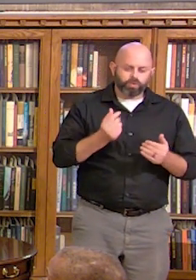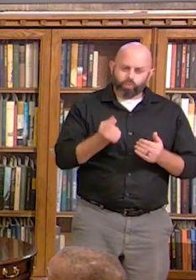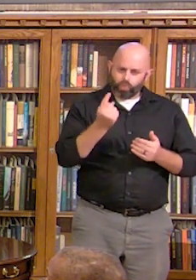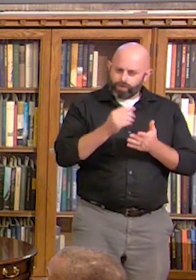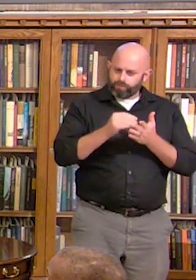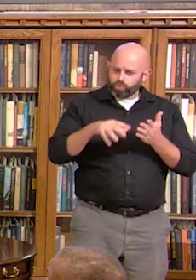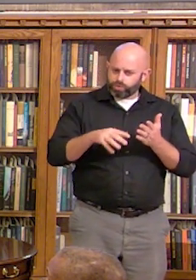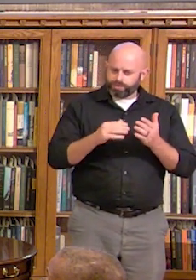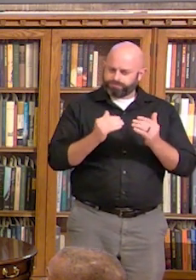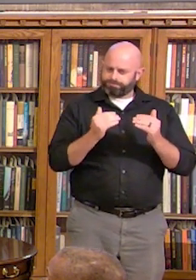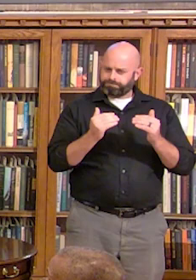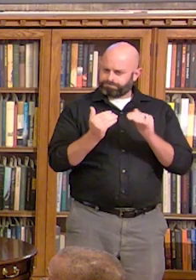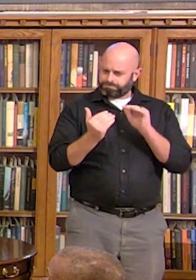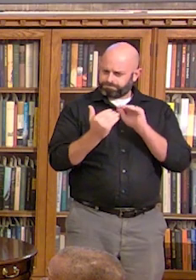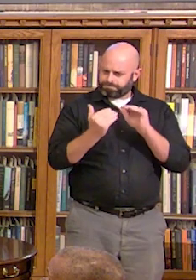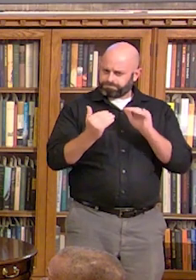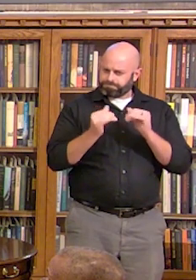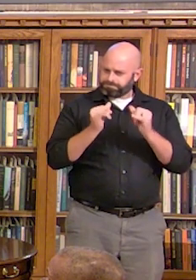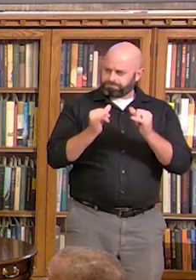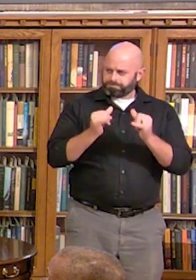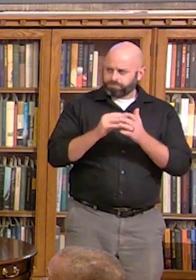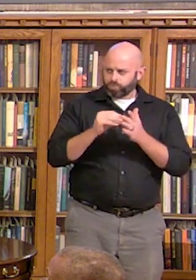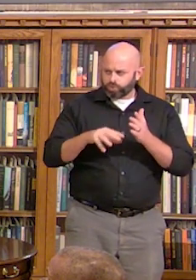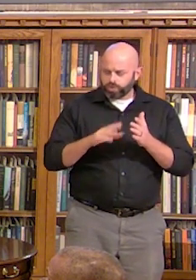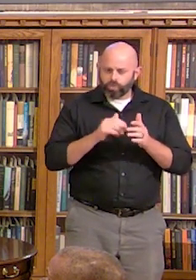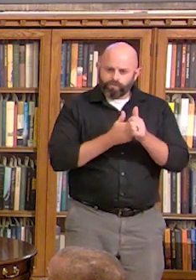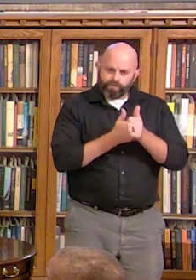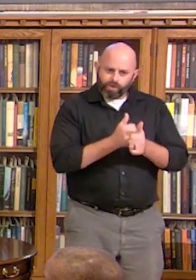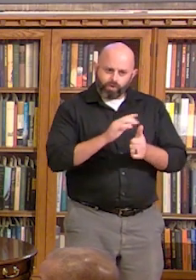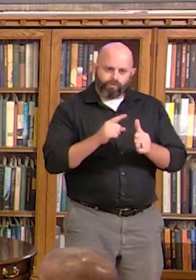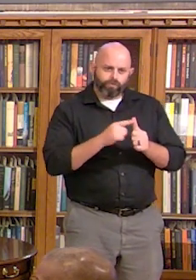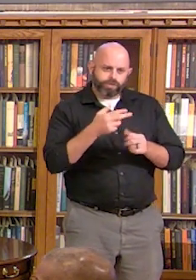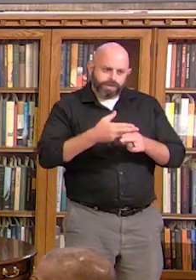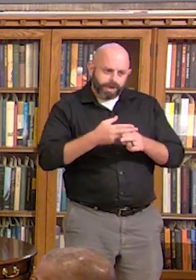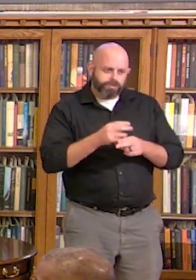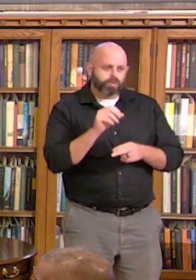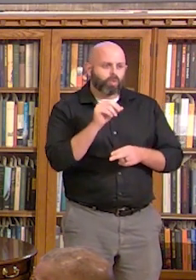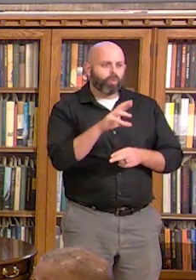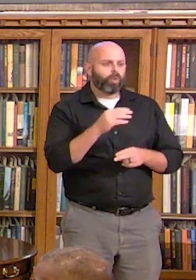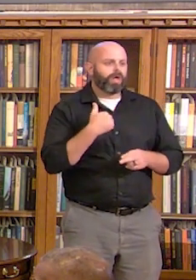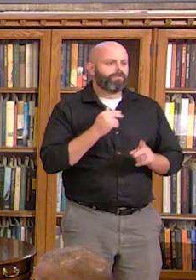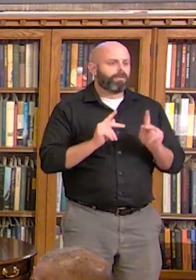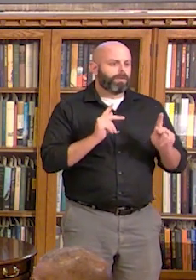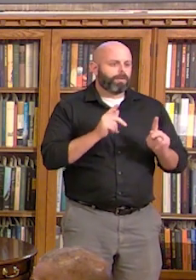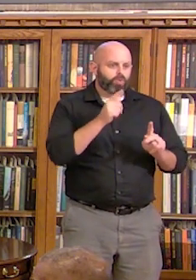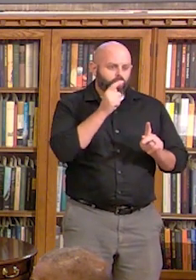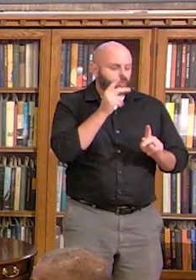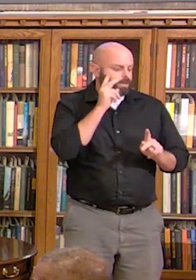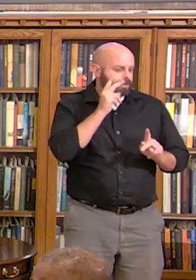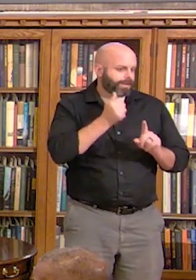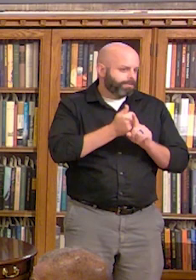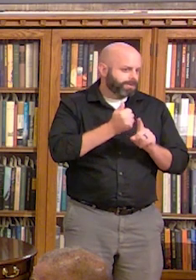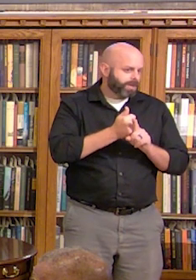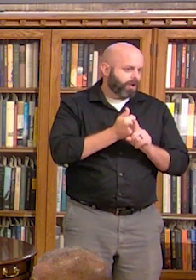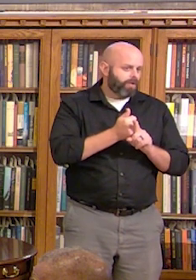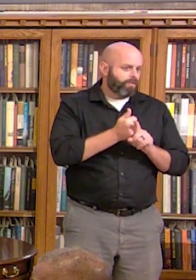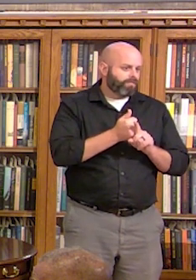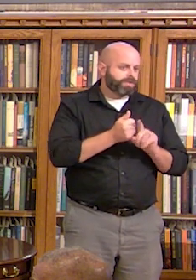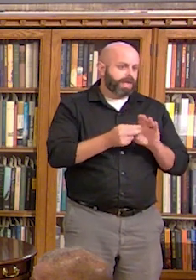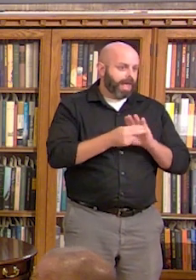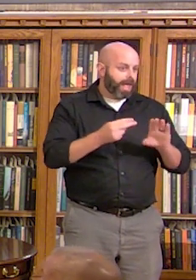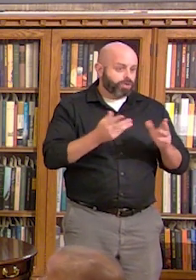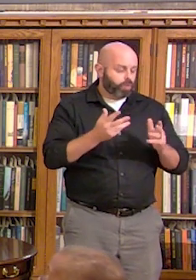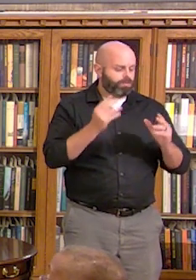students and they'll go by their first names or we have uh people who see themselves as very